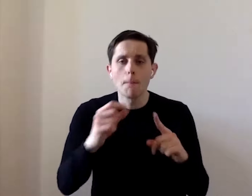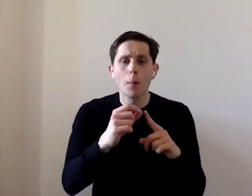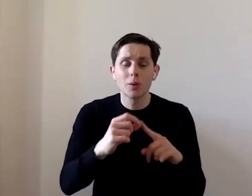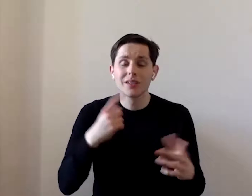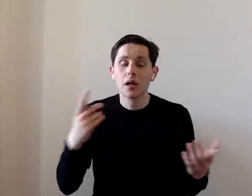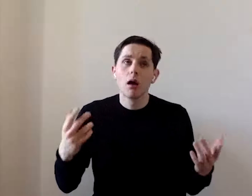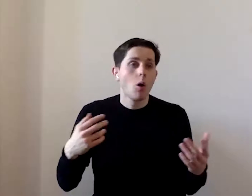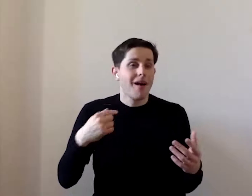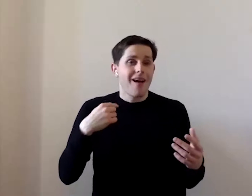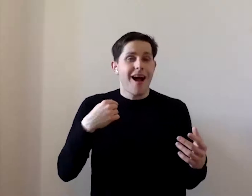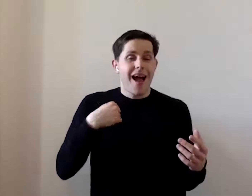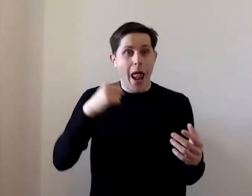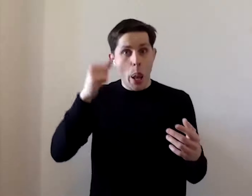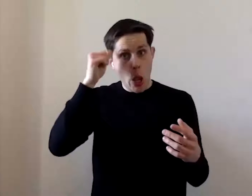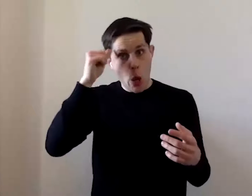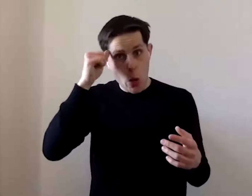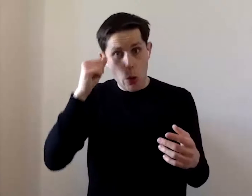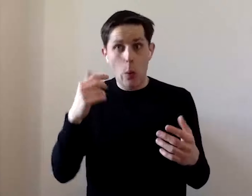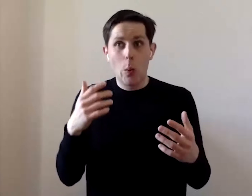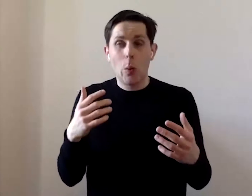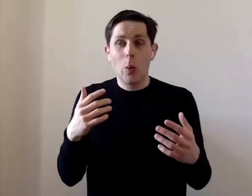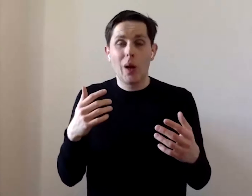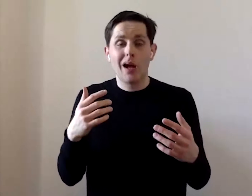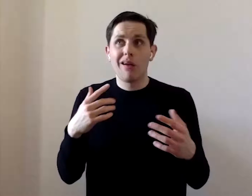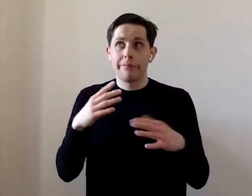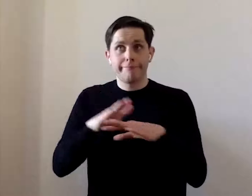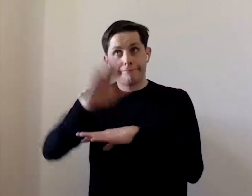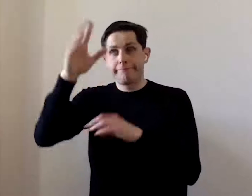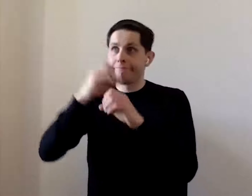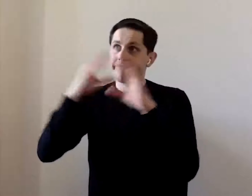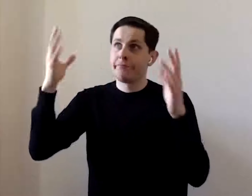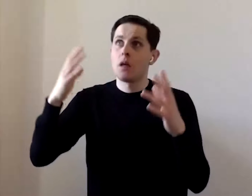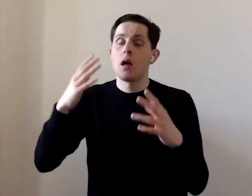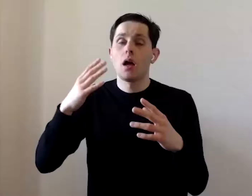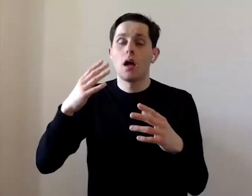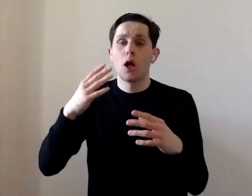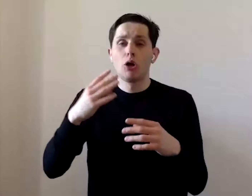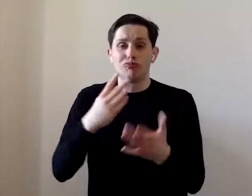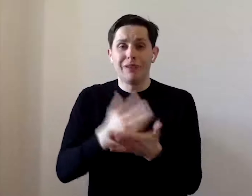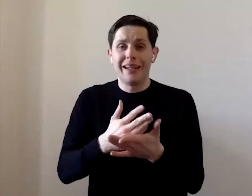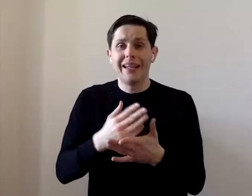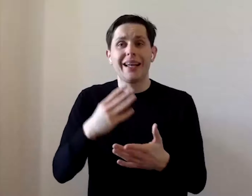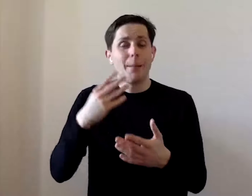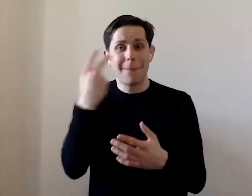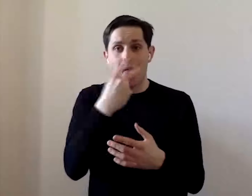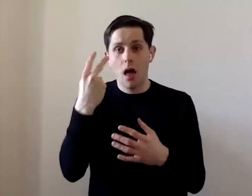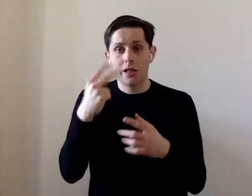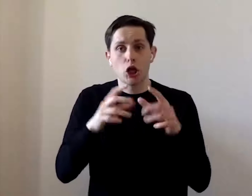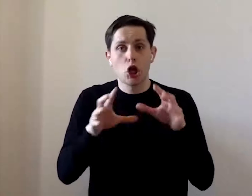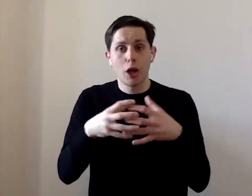going into employment was going to, well, I assumed it was going to be tricky, whatever. The employment